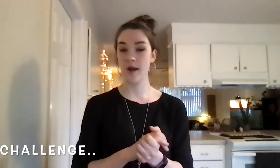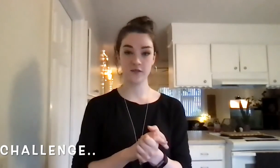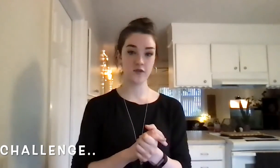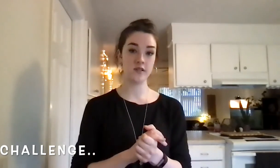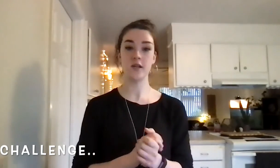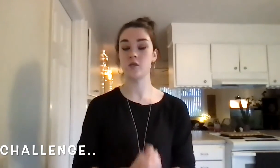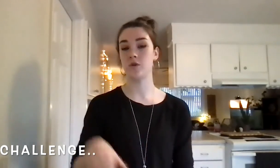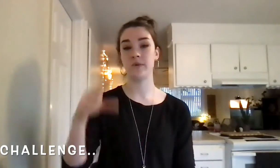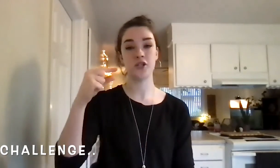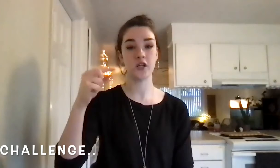for instance, would be